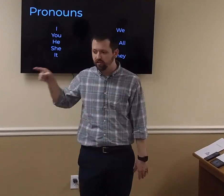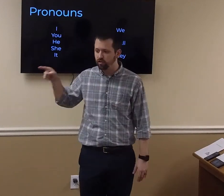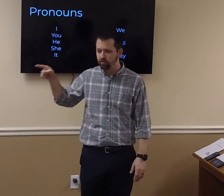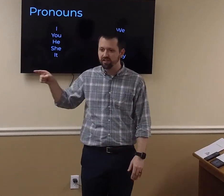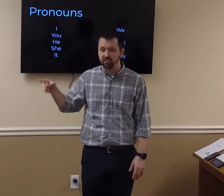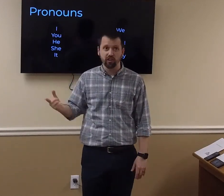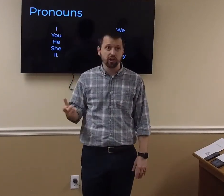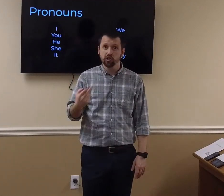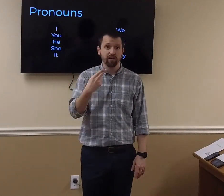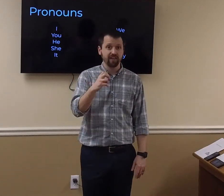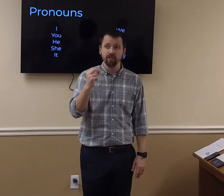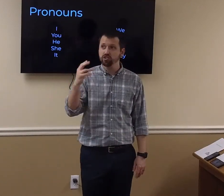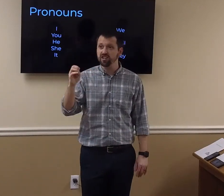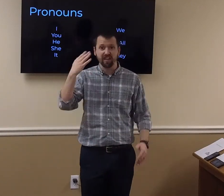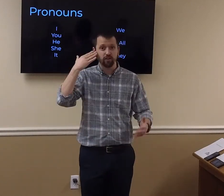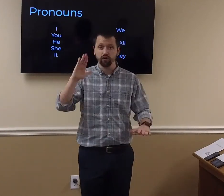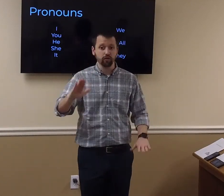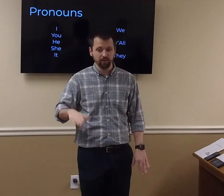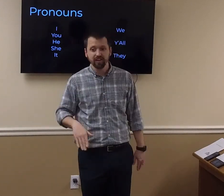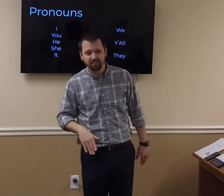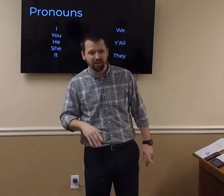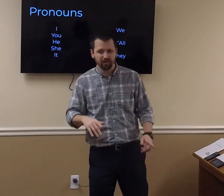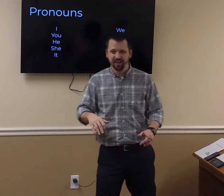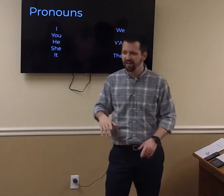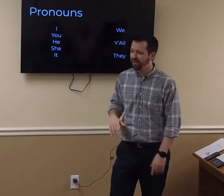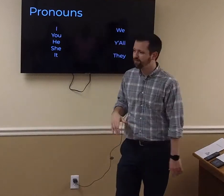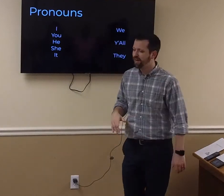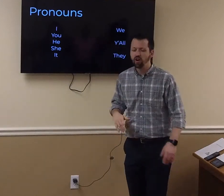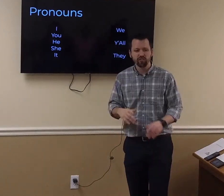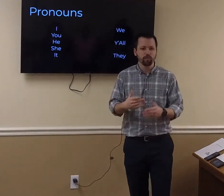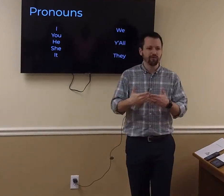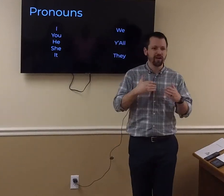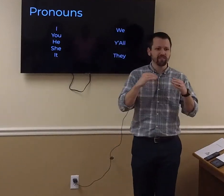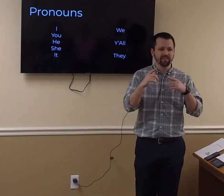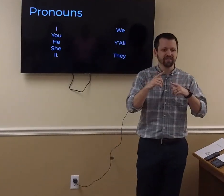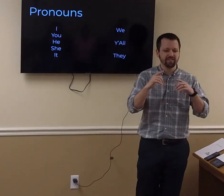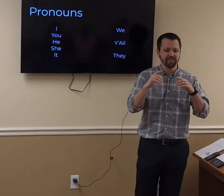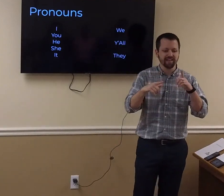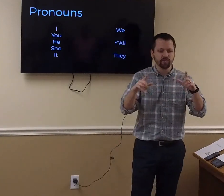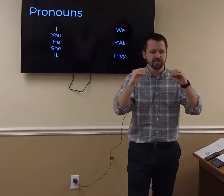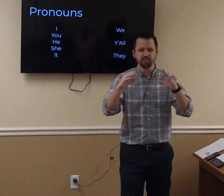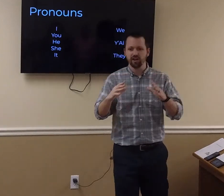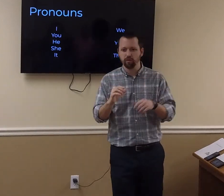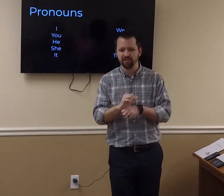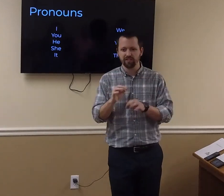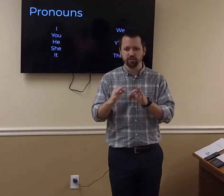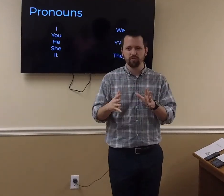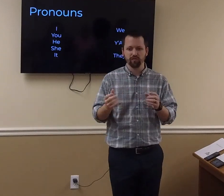start doing this, and you're like, do I say he or she? Because I don't. So I also, before I was a sign language teacher, I worked as an interpreter for